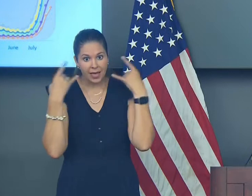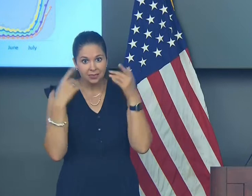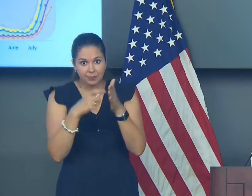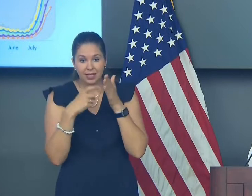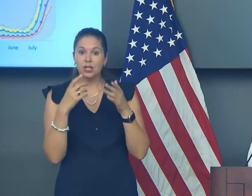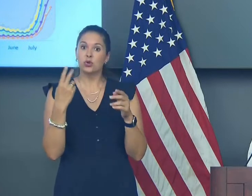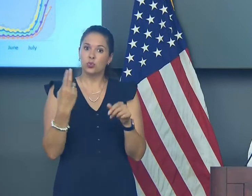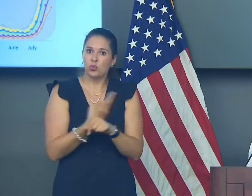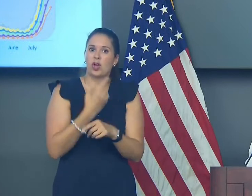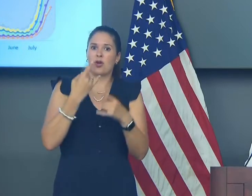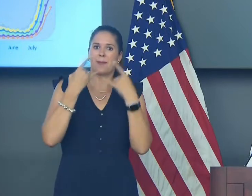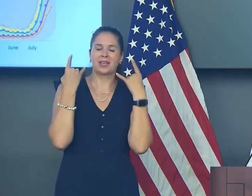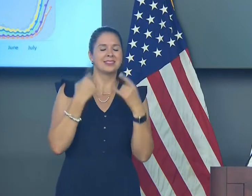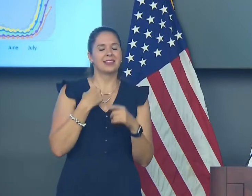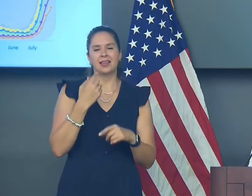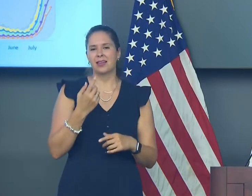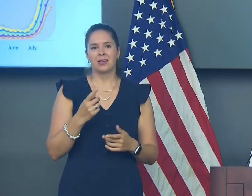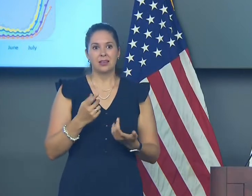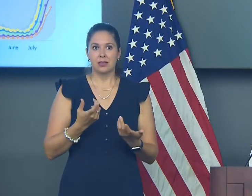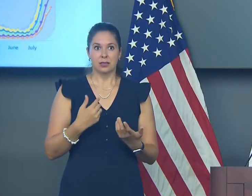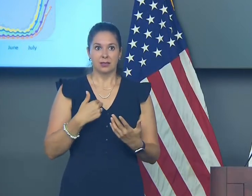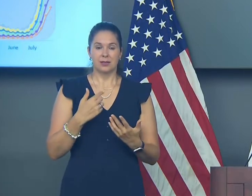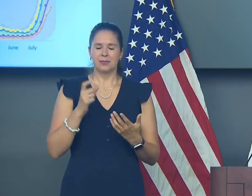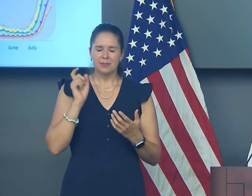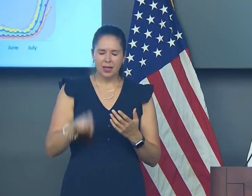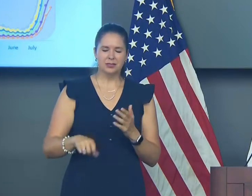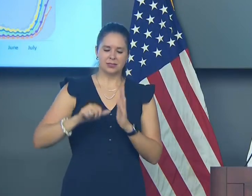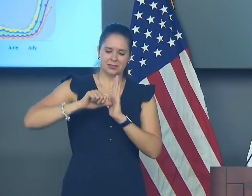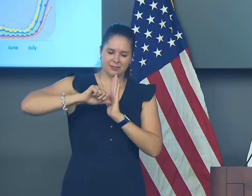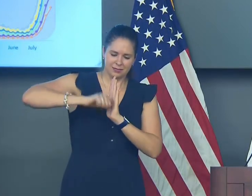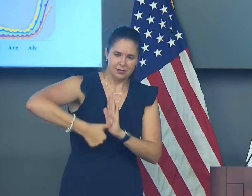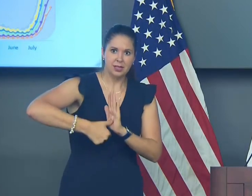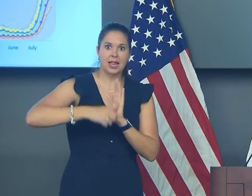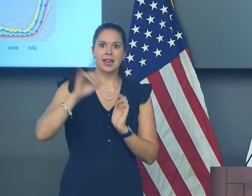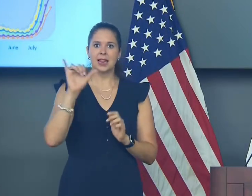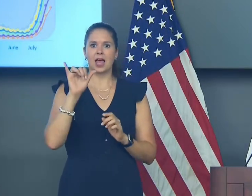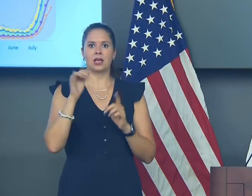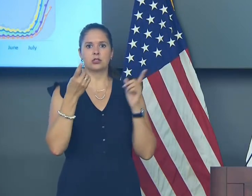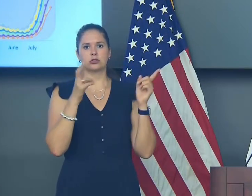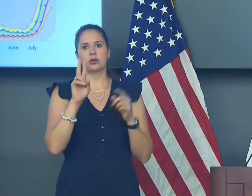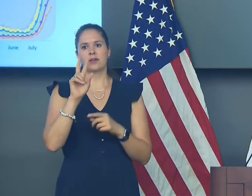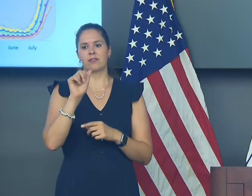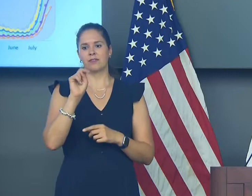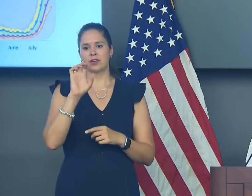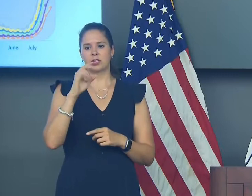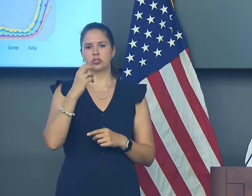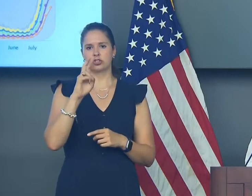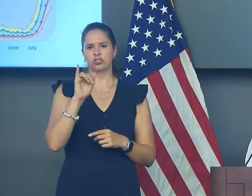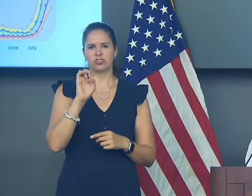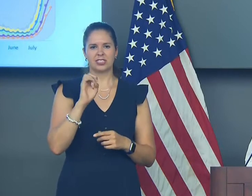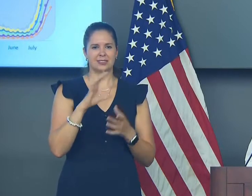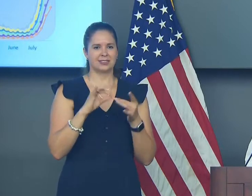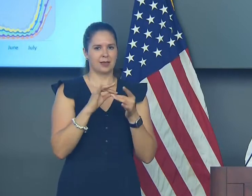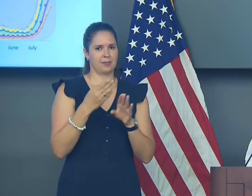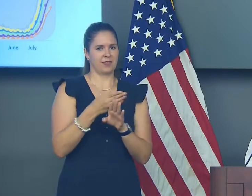their masks. And I can't say it any better than Dr. Vancheri did.